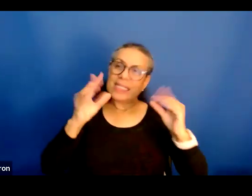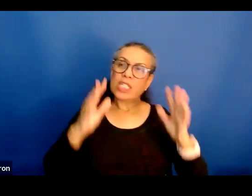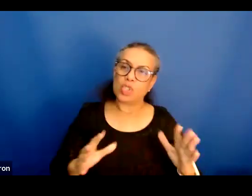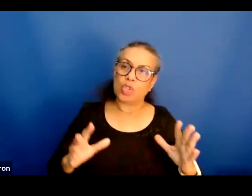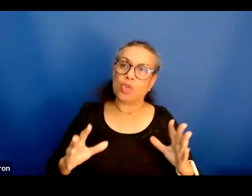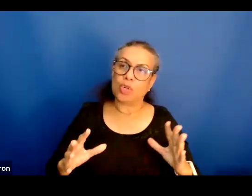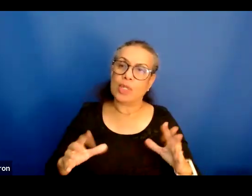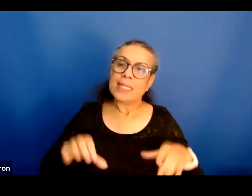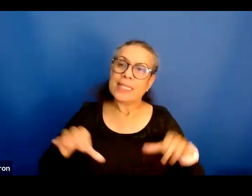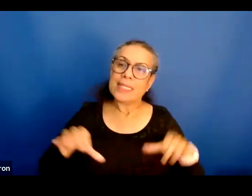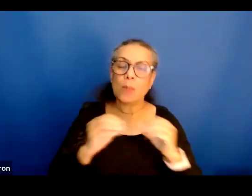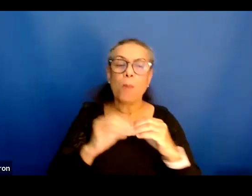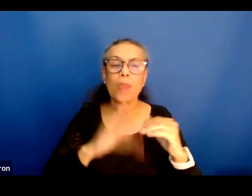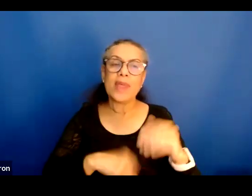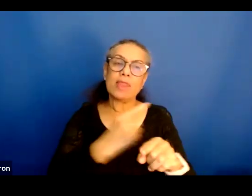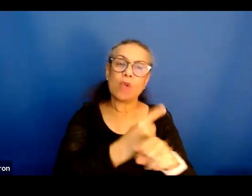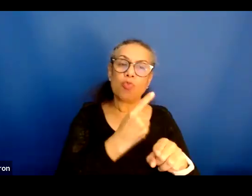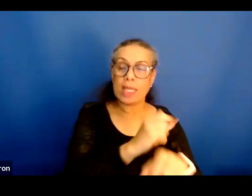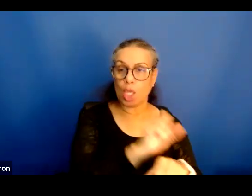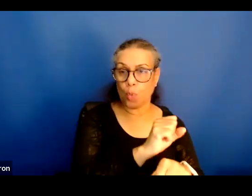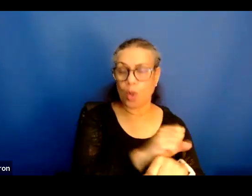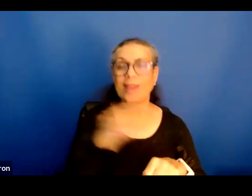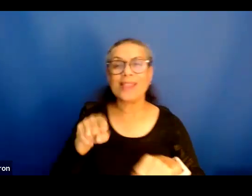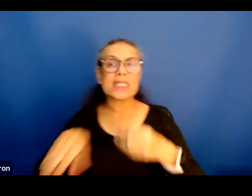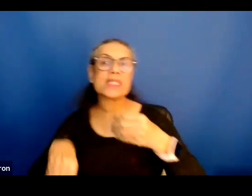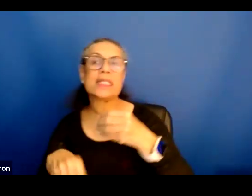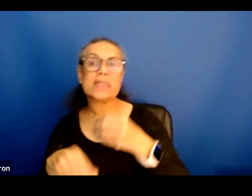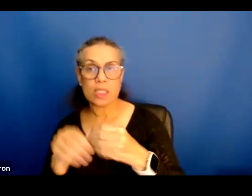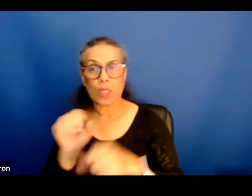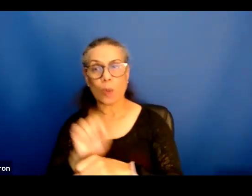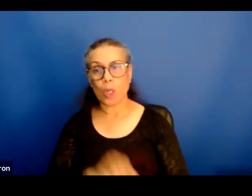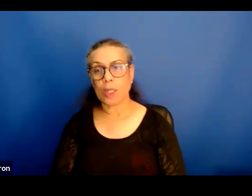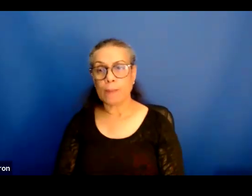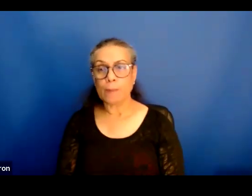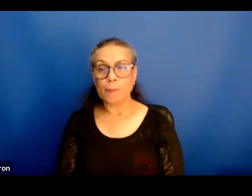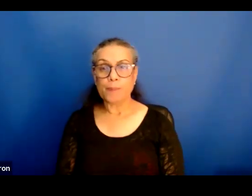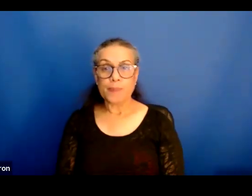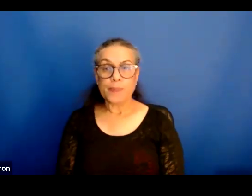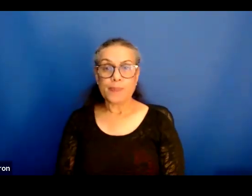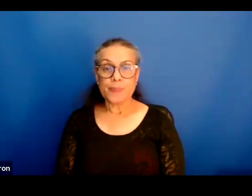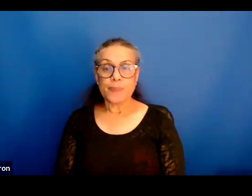does beyond their actual work in the school. Mhm.